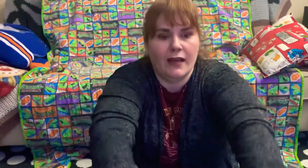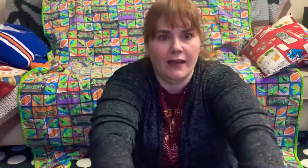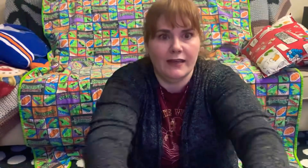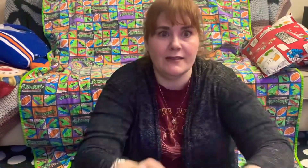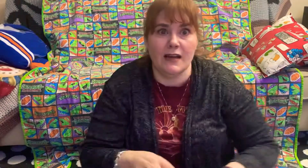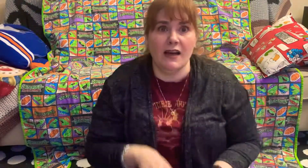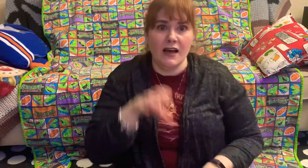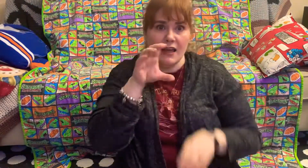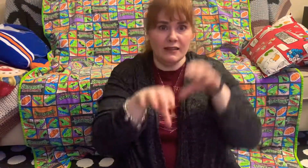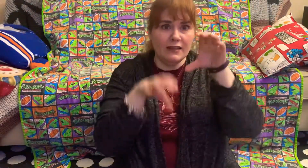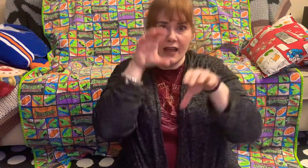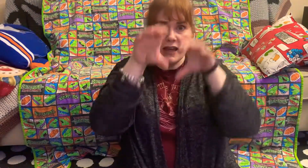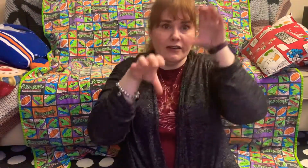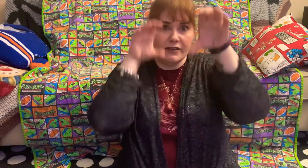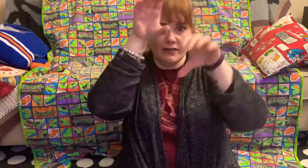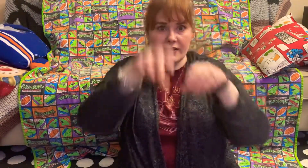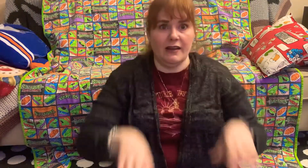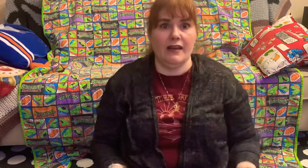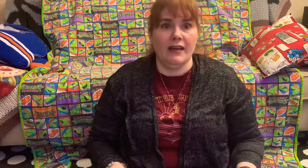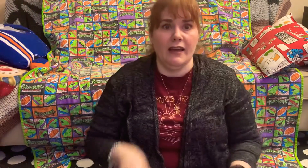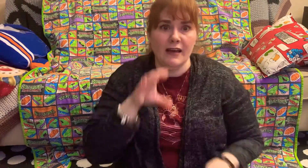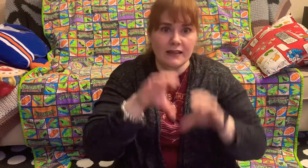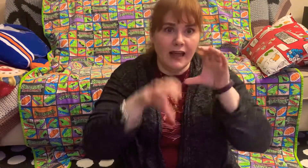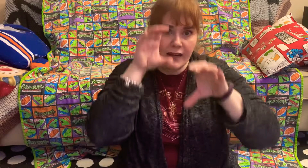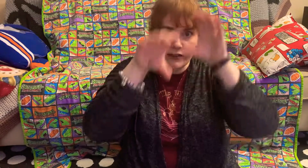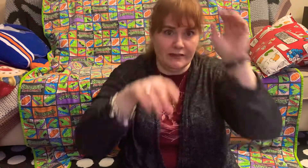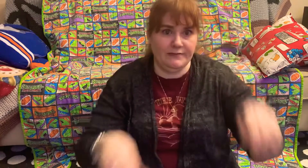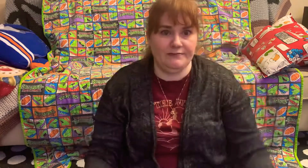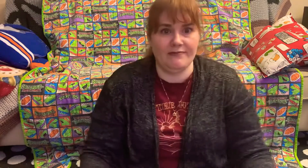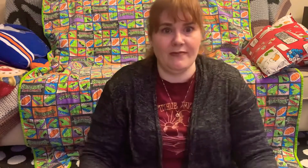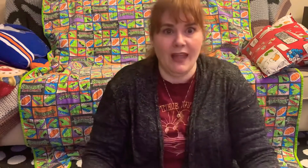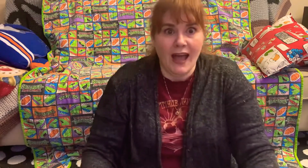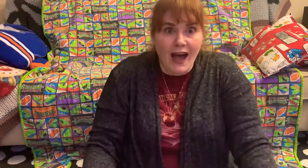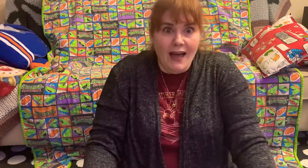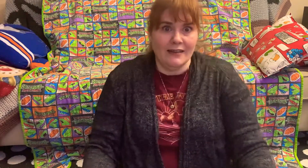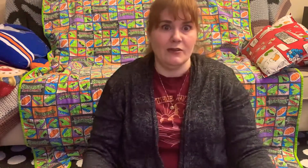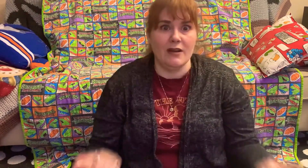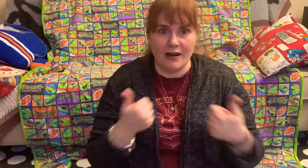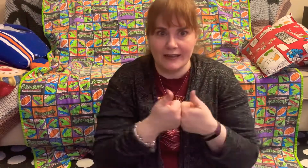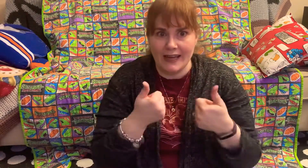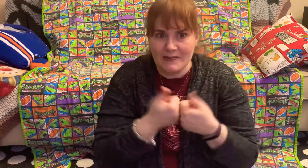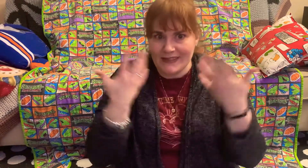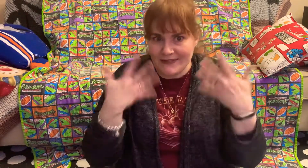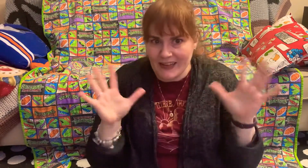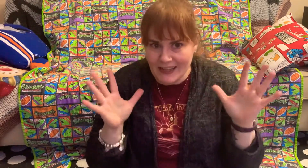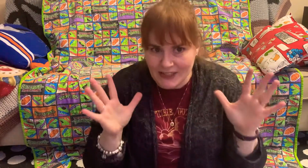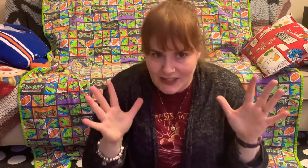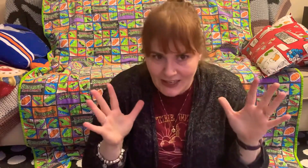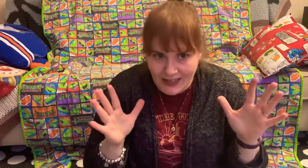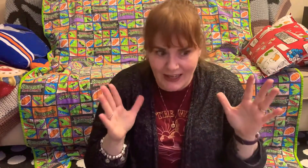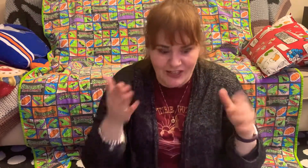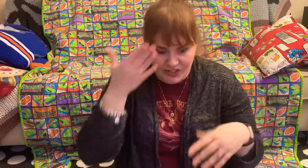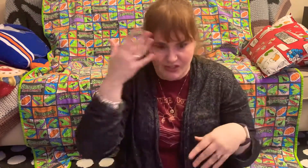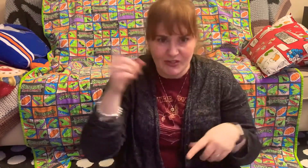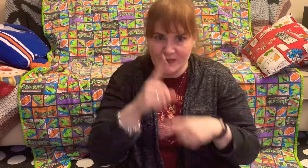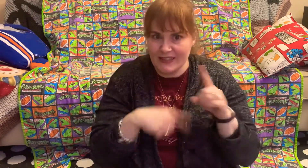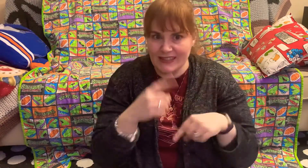It's a ladder, a ladder. Our game is finished. Do you know some of the signs